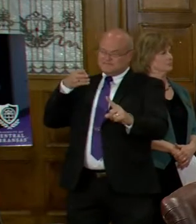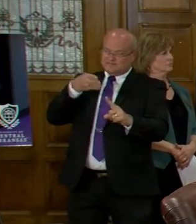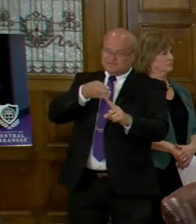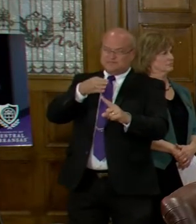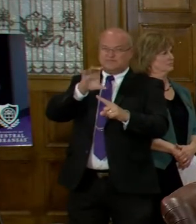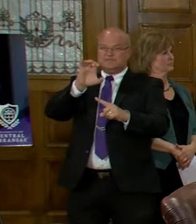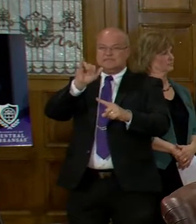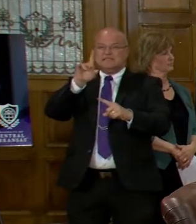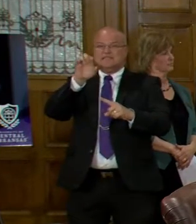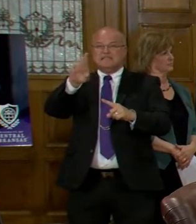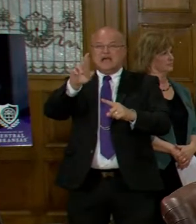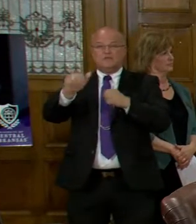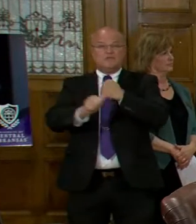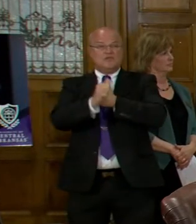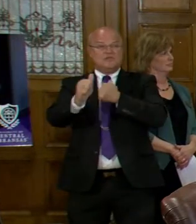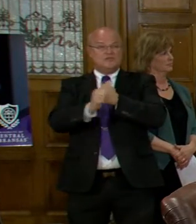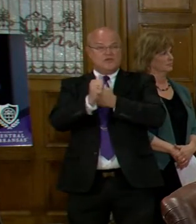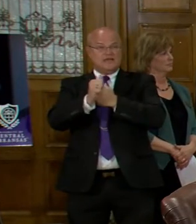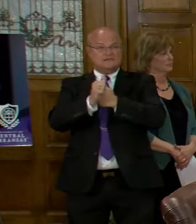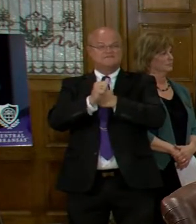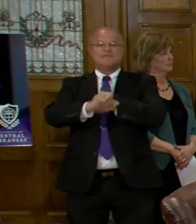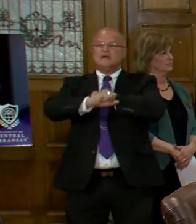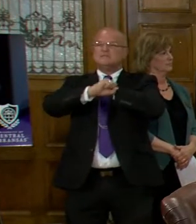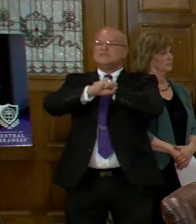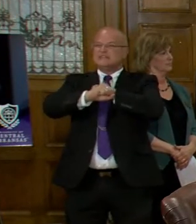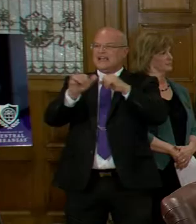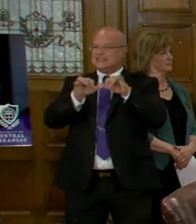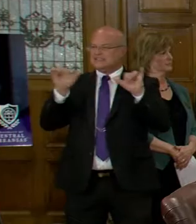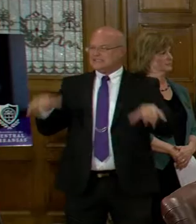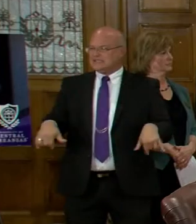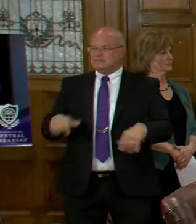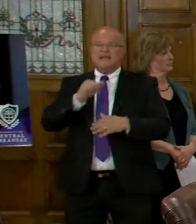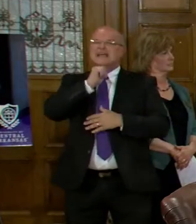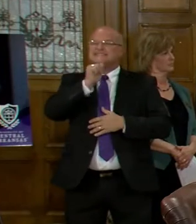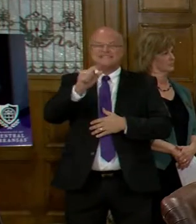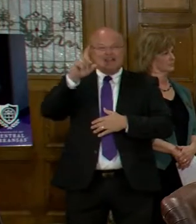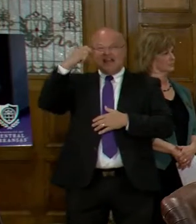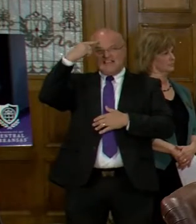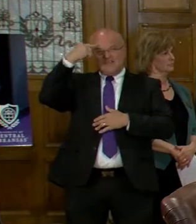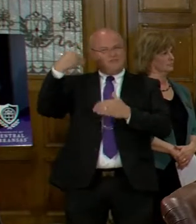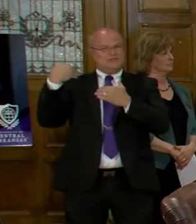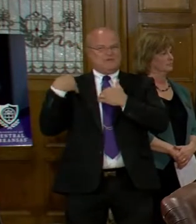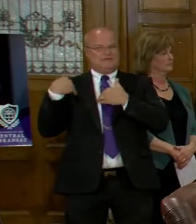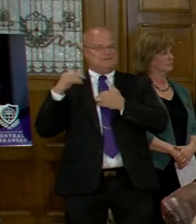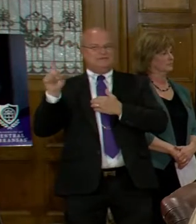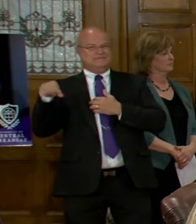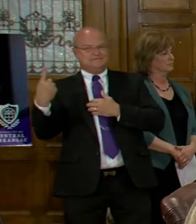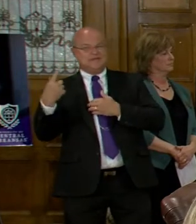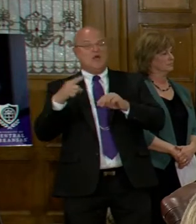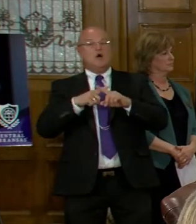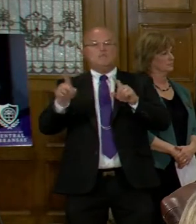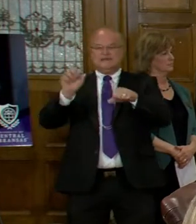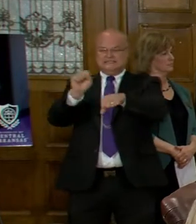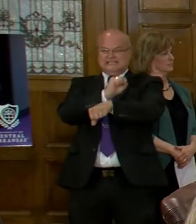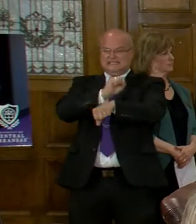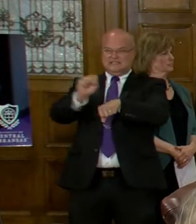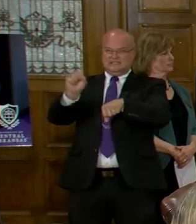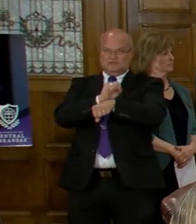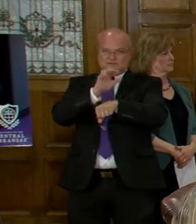cyber threats. They have to protect their systems. So it's not just all a governmental responsibility, but it is industry as